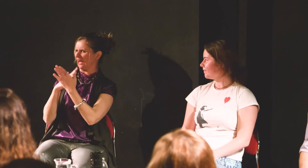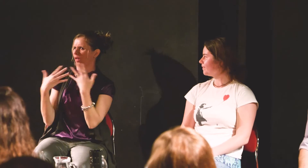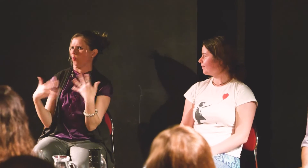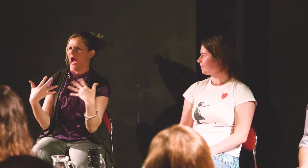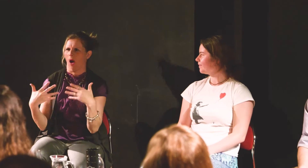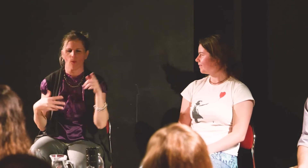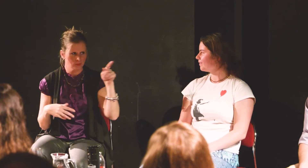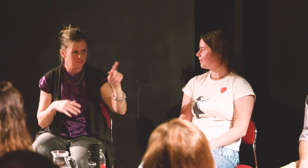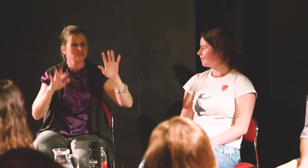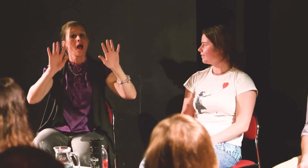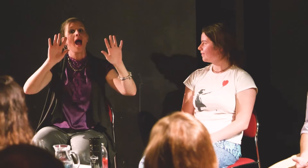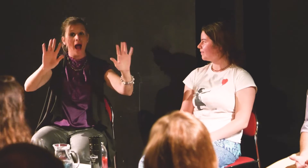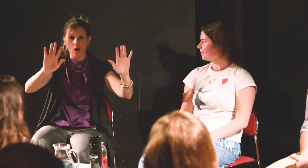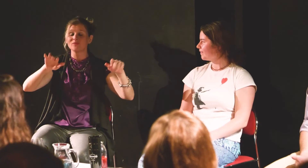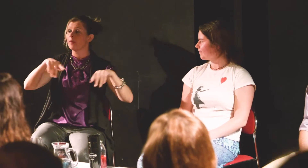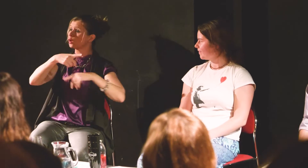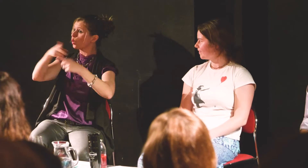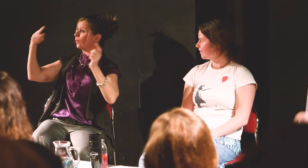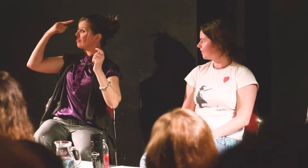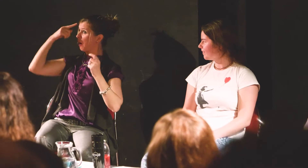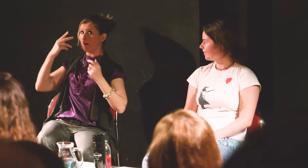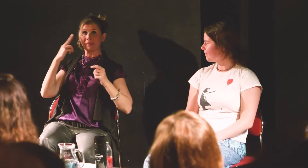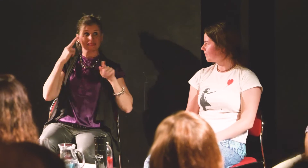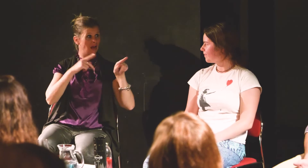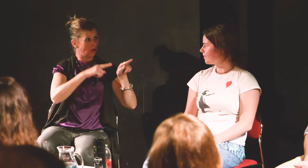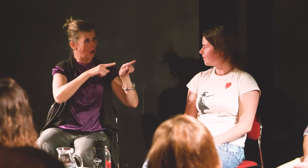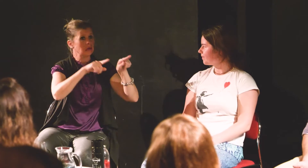their way and just really maintaining that positivity.